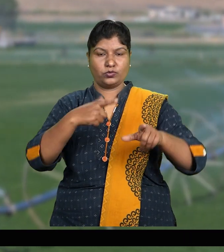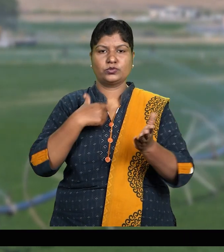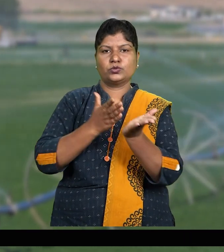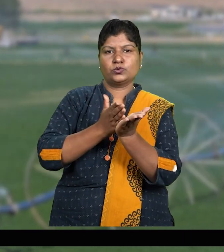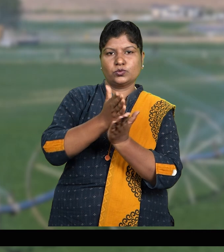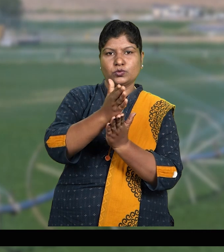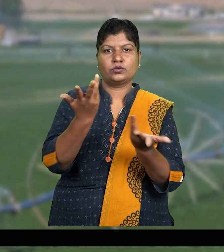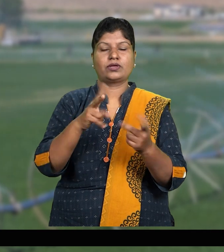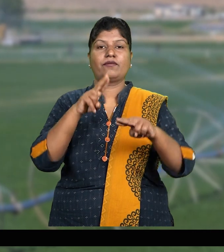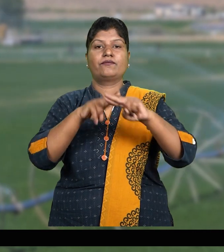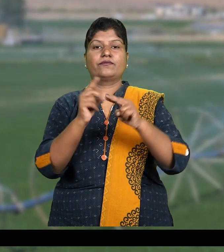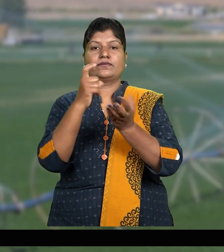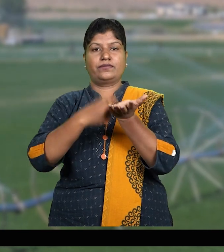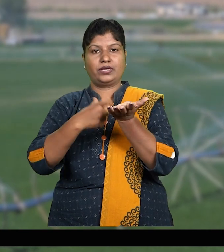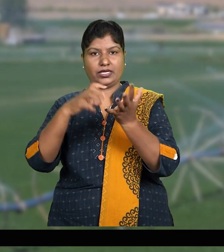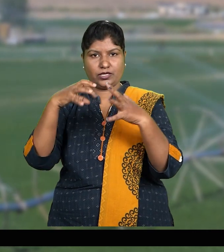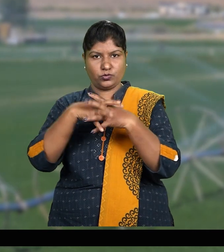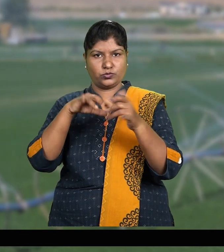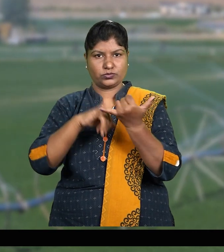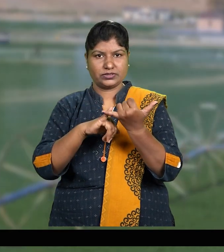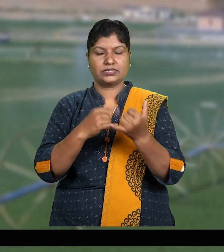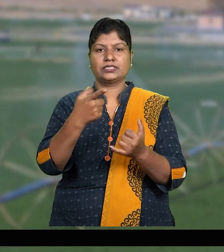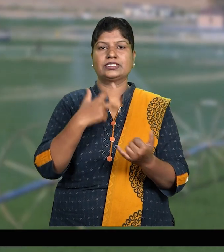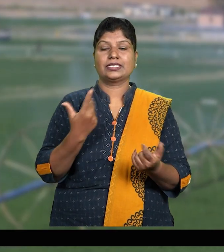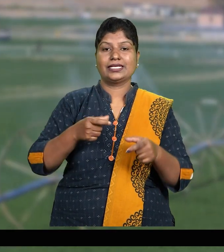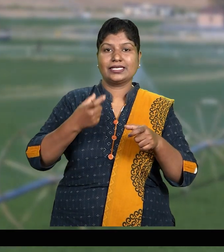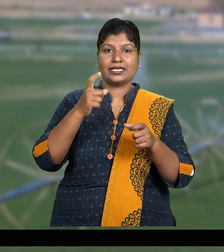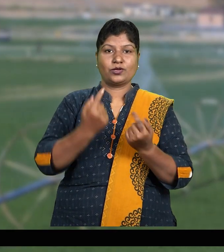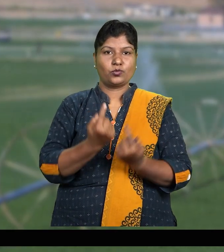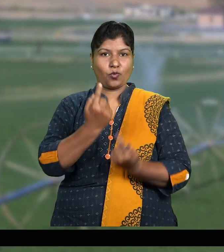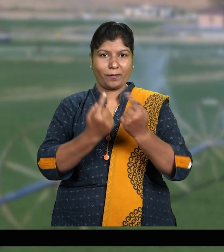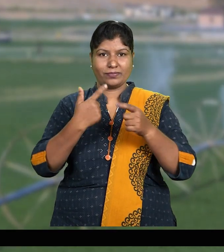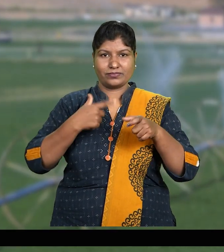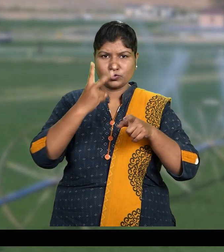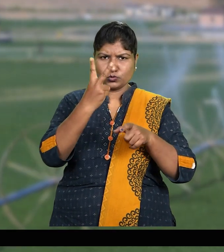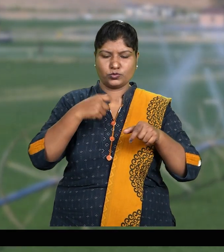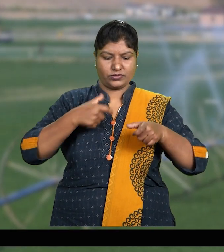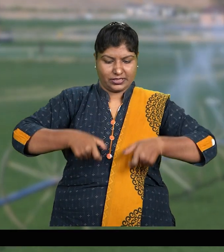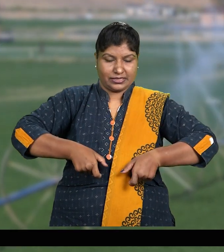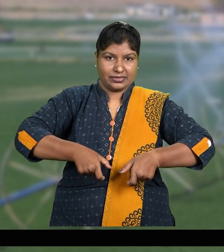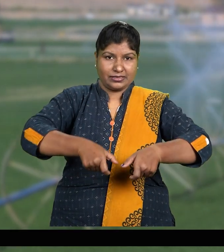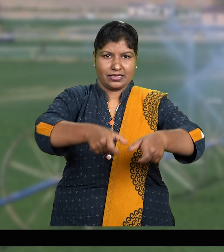or furrows made between two rows of crop.